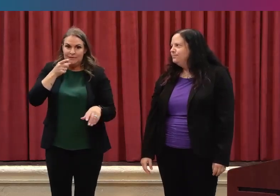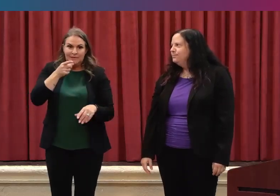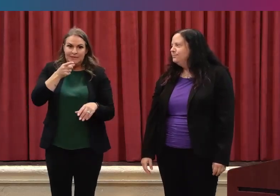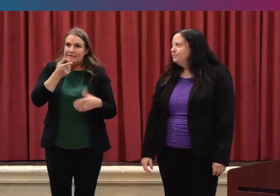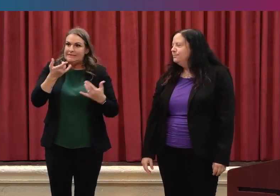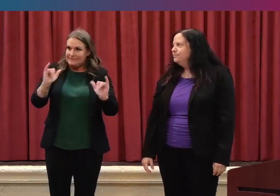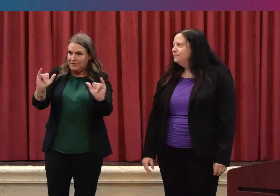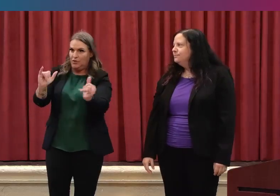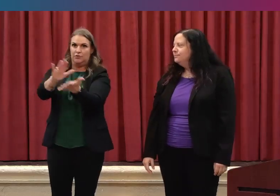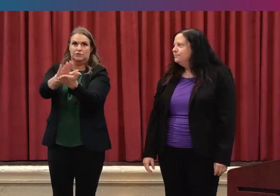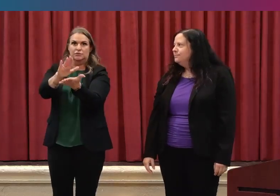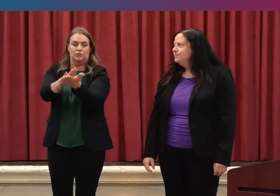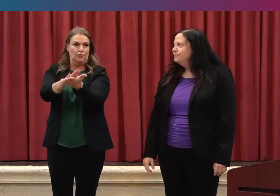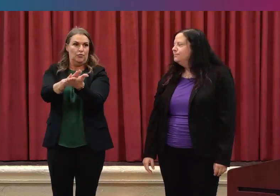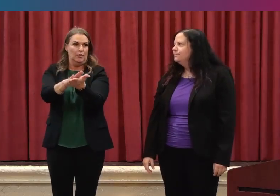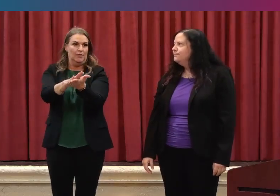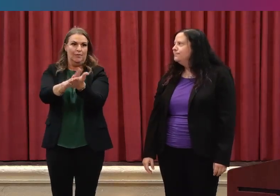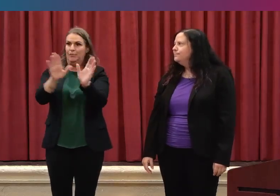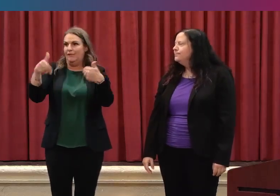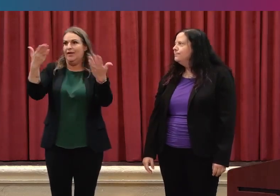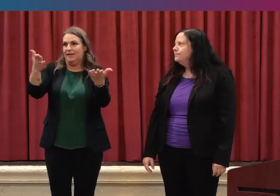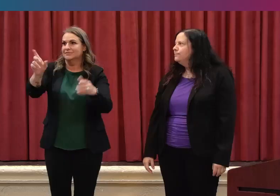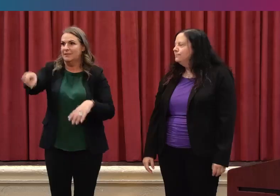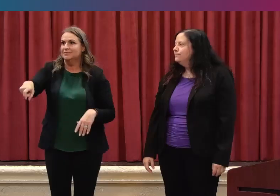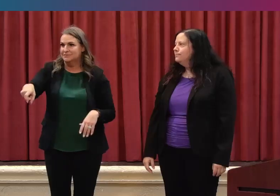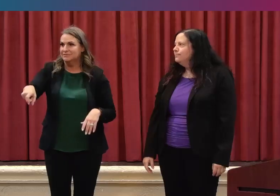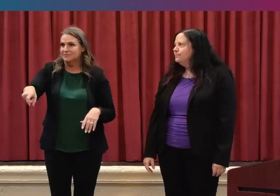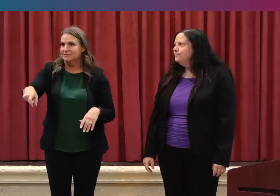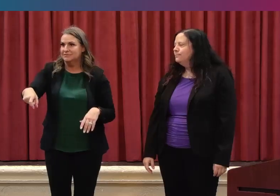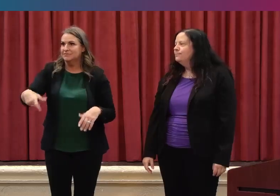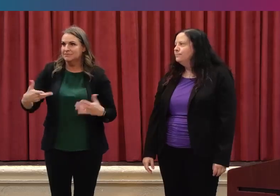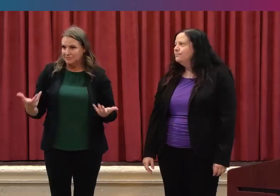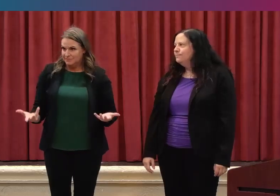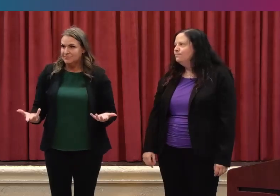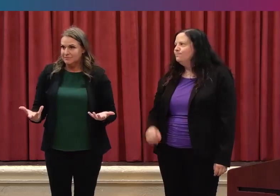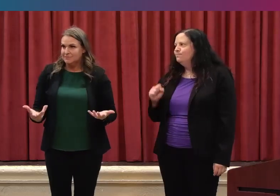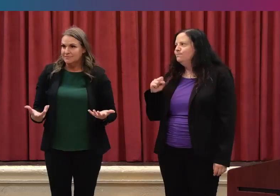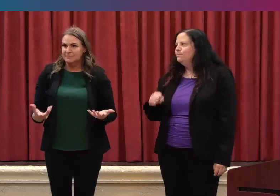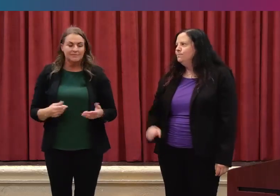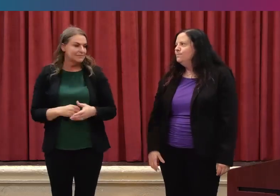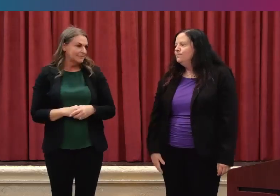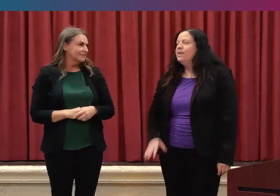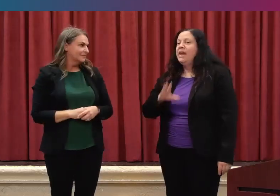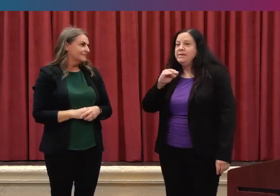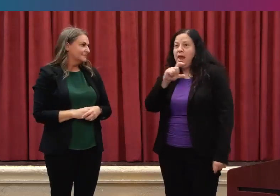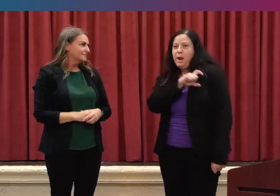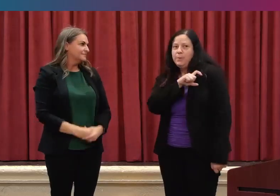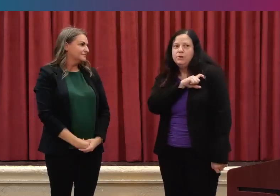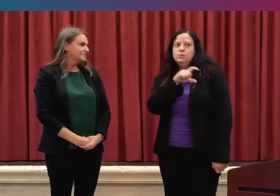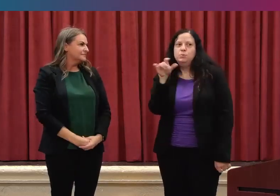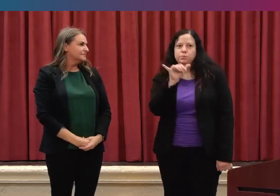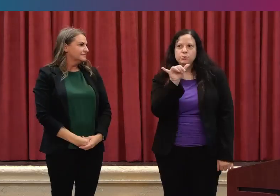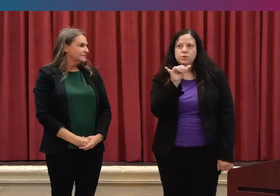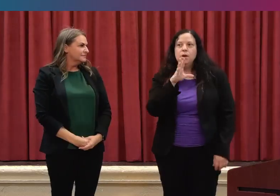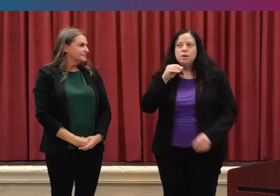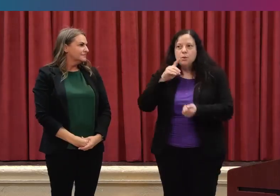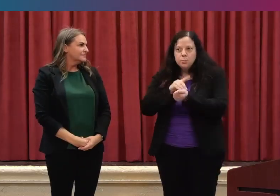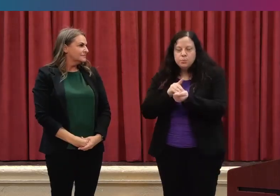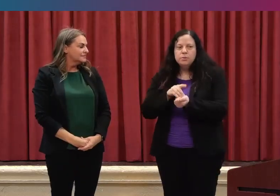system, if they're hearing for non-deaf students with deaf parents, they can request interpreting services for those IEP meetings. And for the police